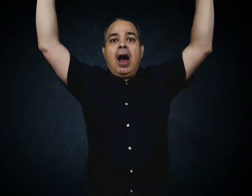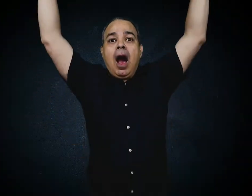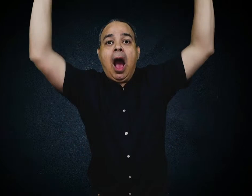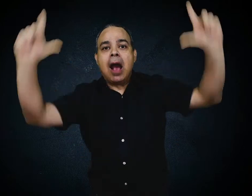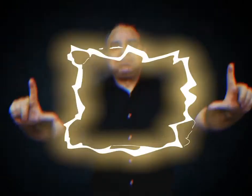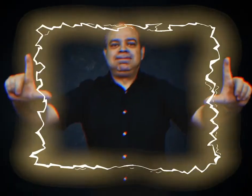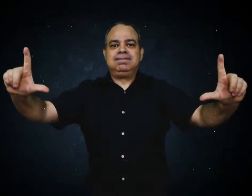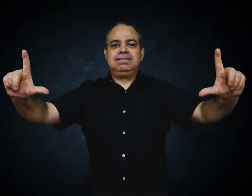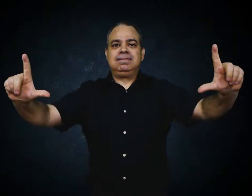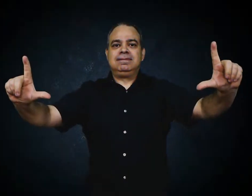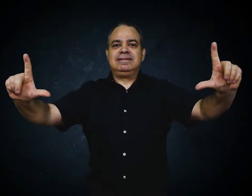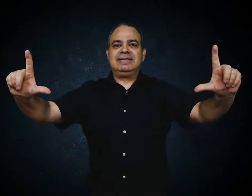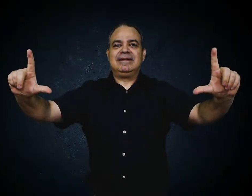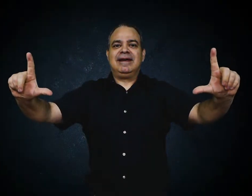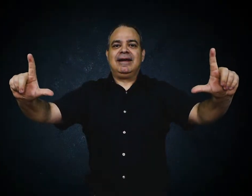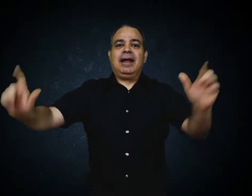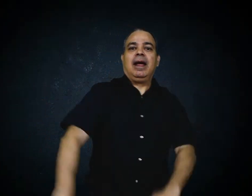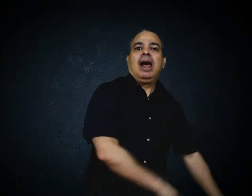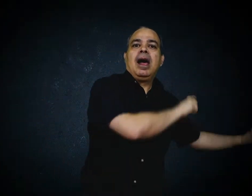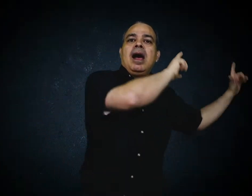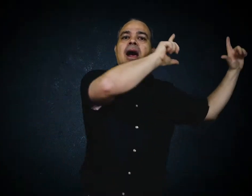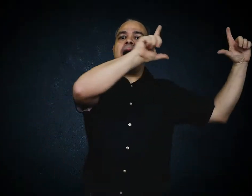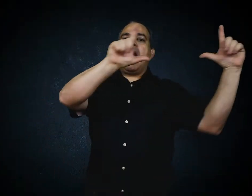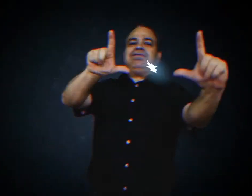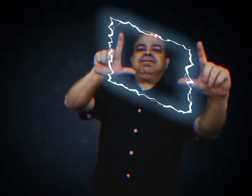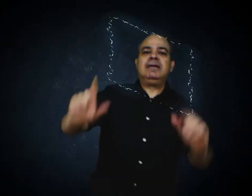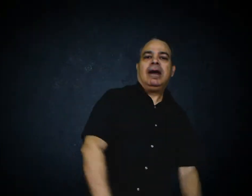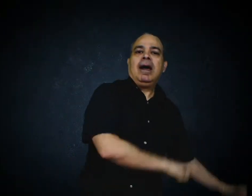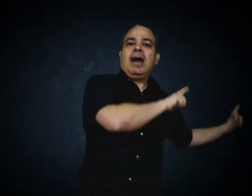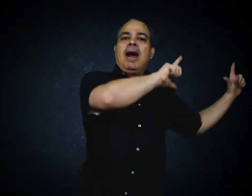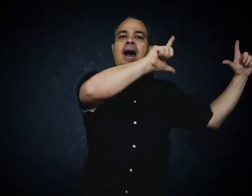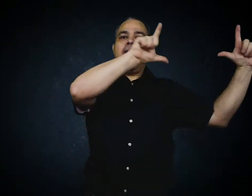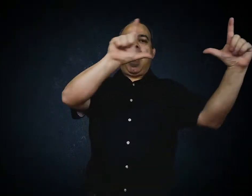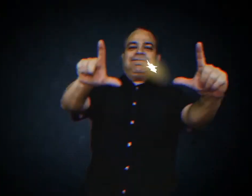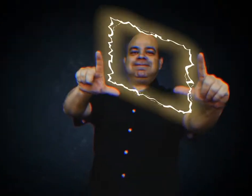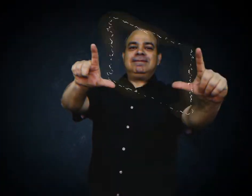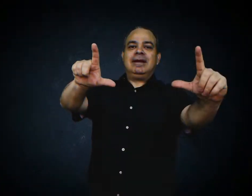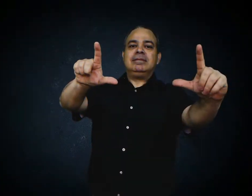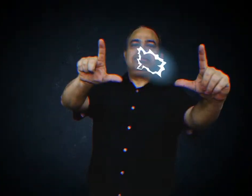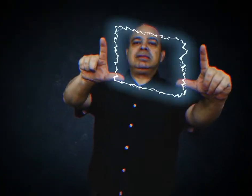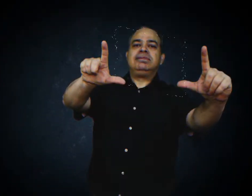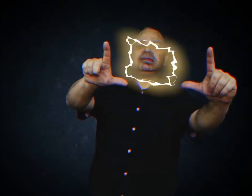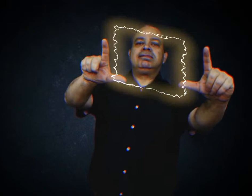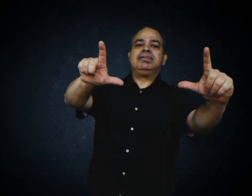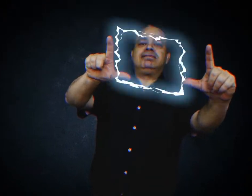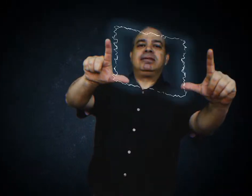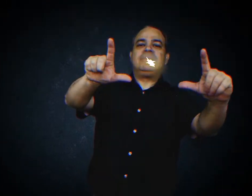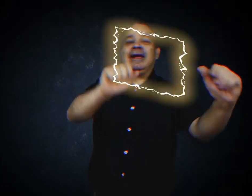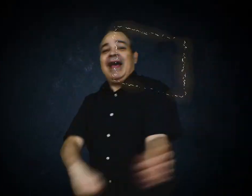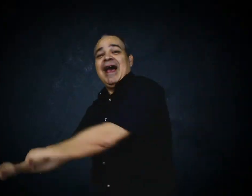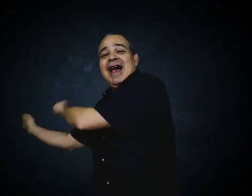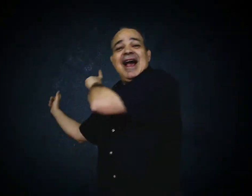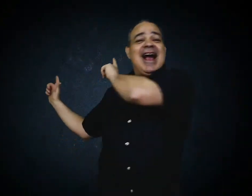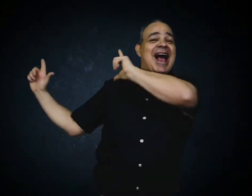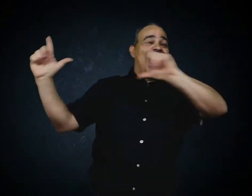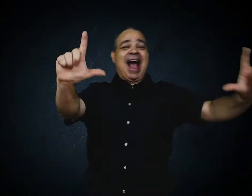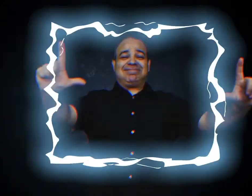and digital worlds. Large screens, split screens,